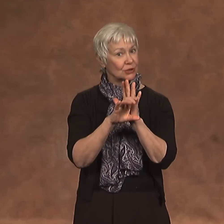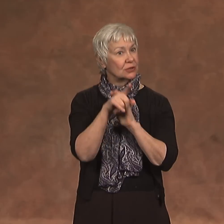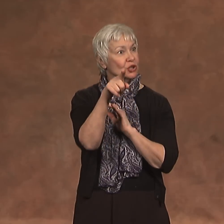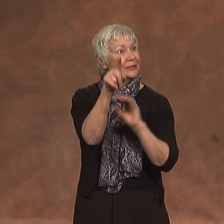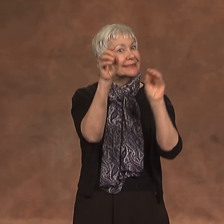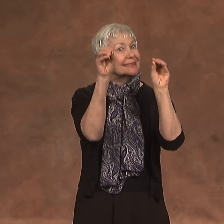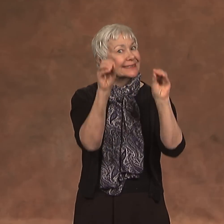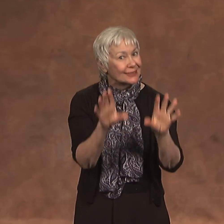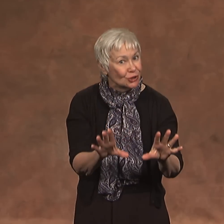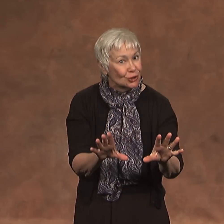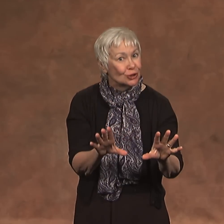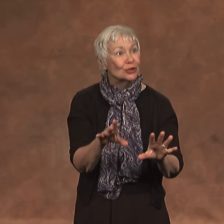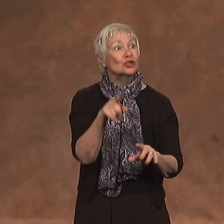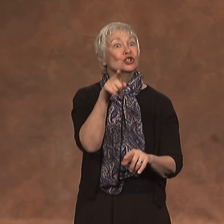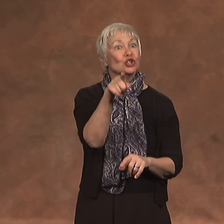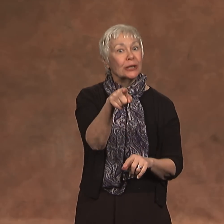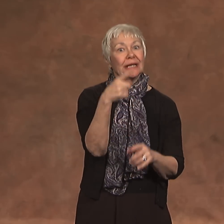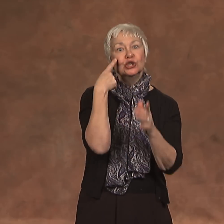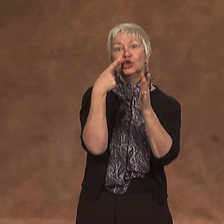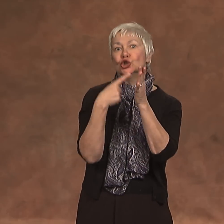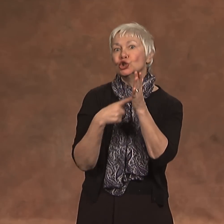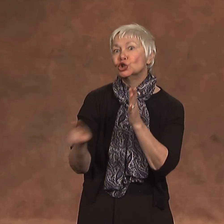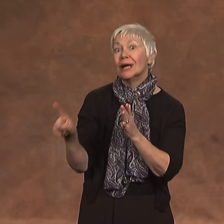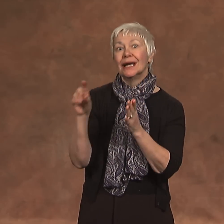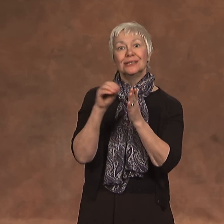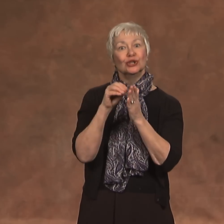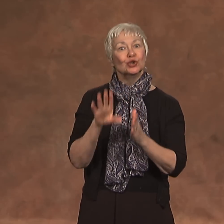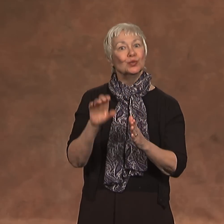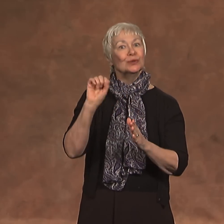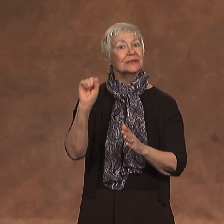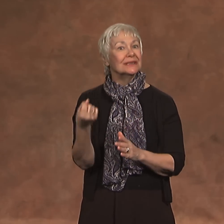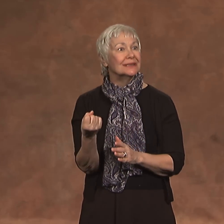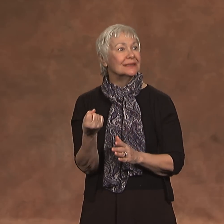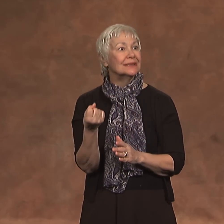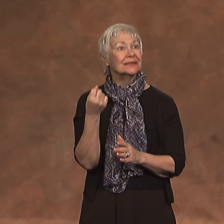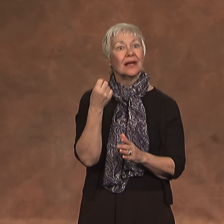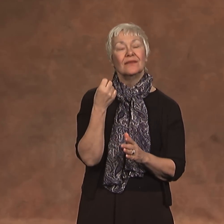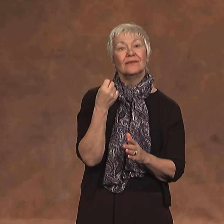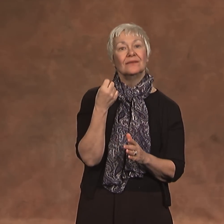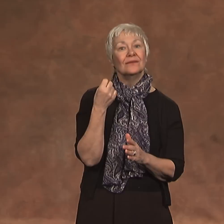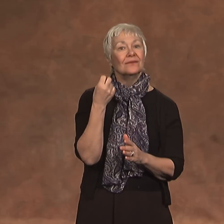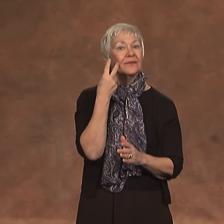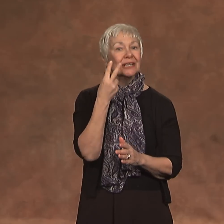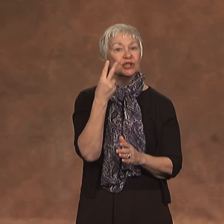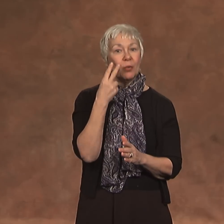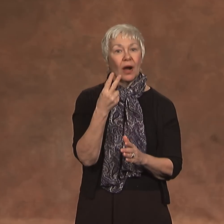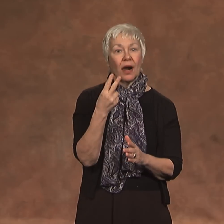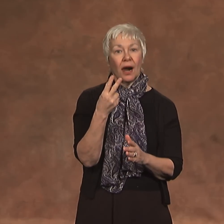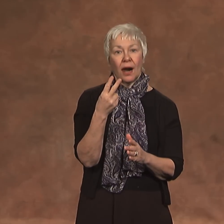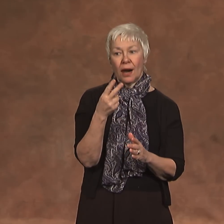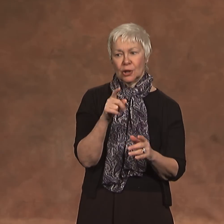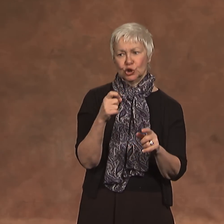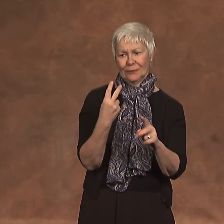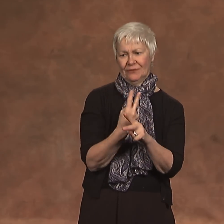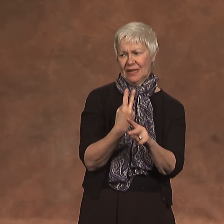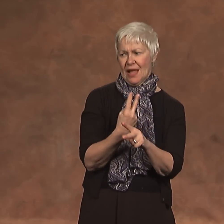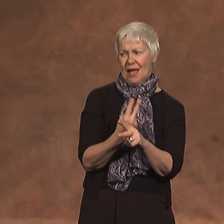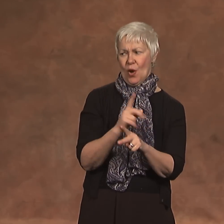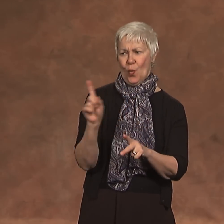In the first photo, you see the teacher checking to make sure that all students have visual access